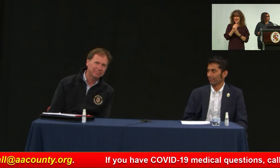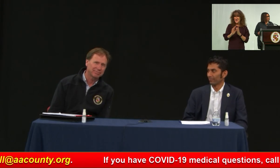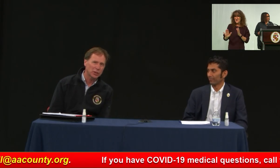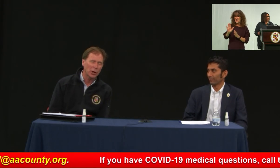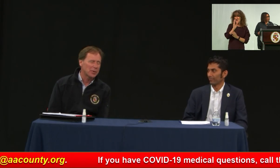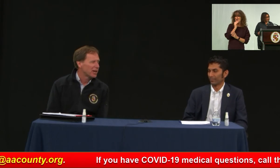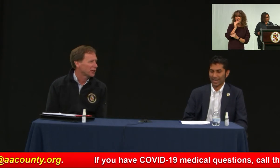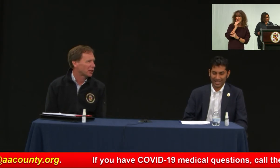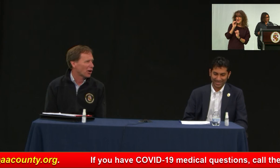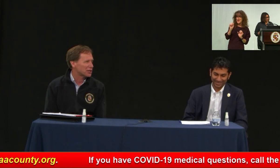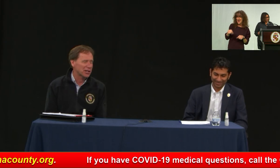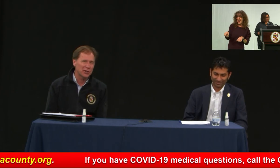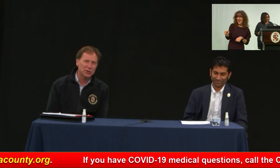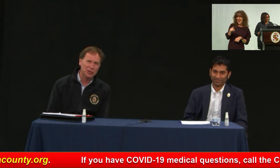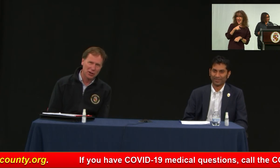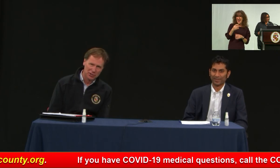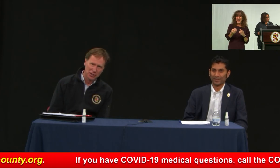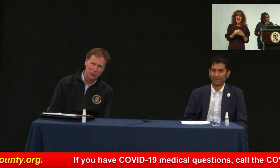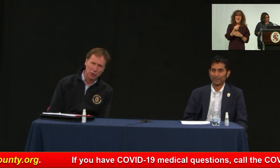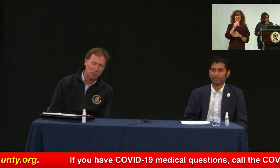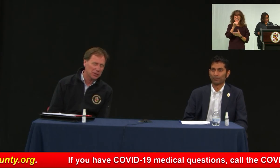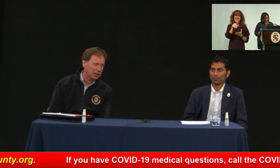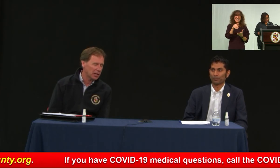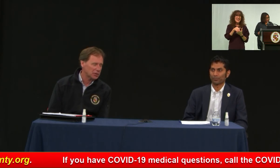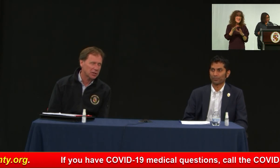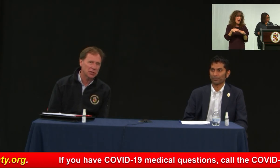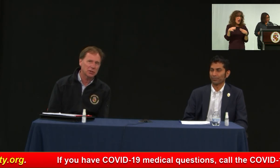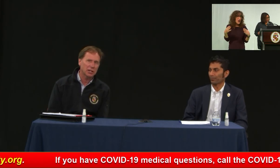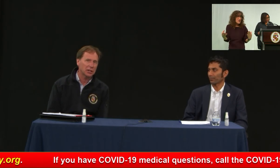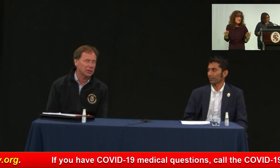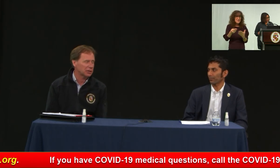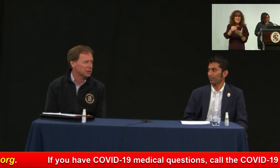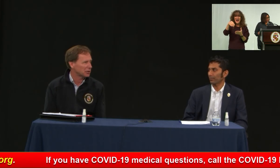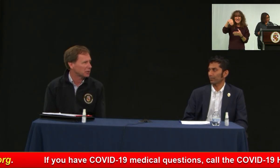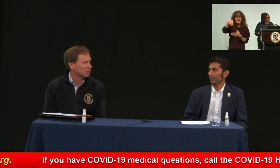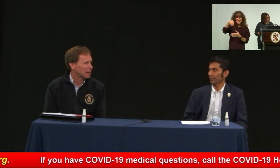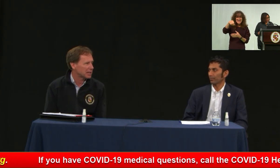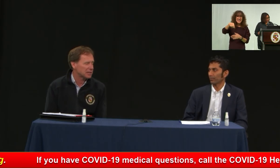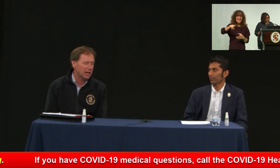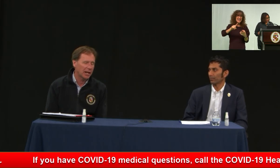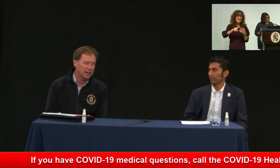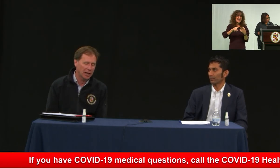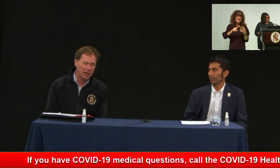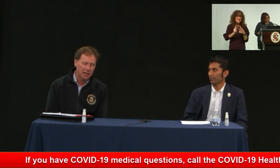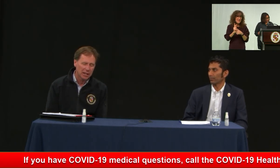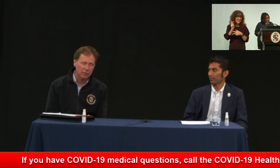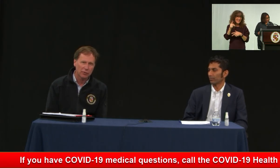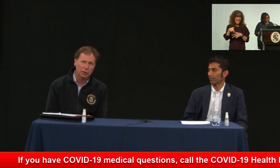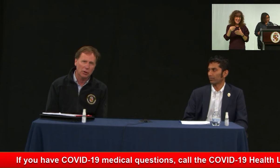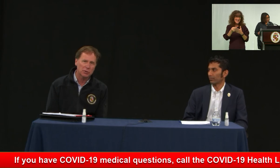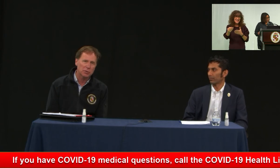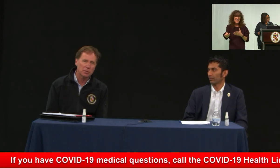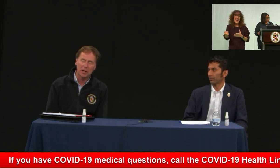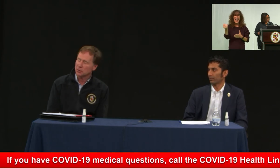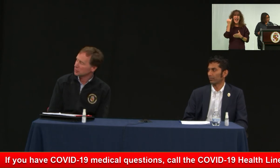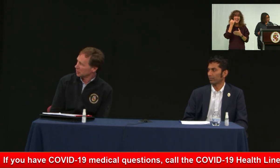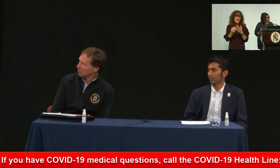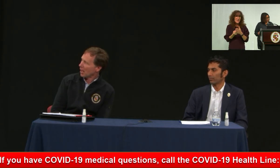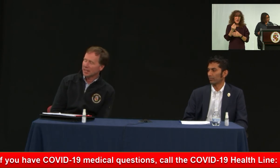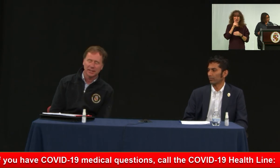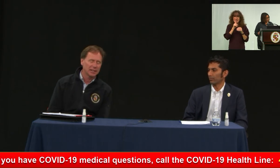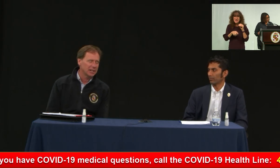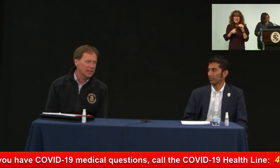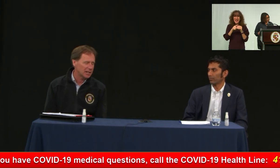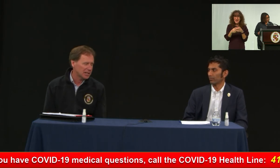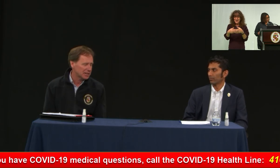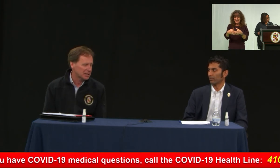food. So the garden centers are open. You can get your seeds, you can get your plants, and even if you're growing some tomatoes in a